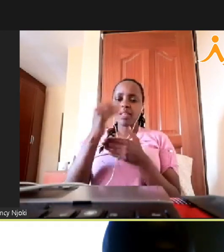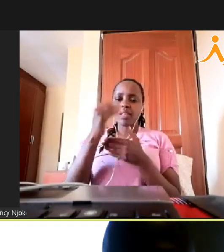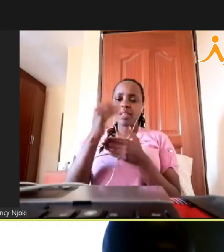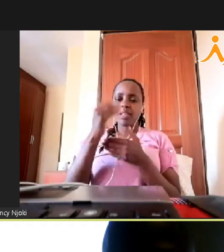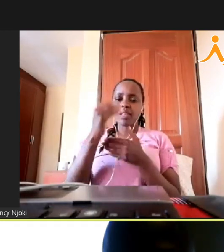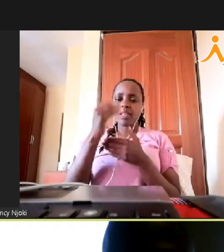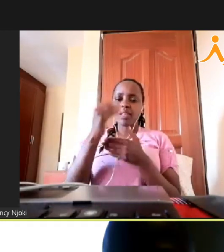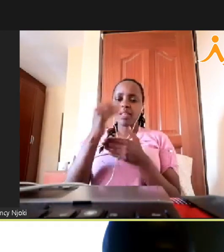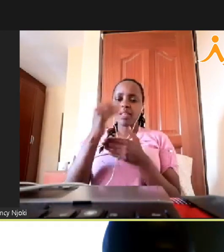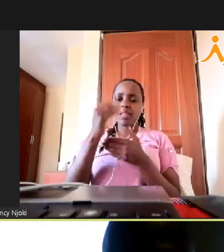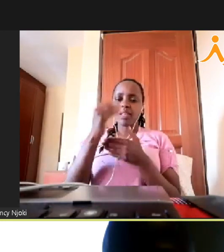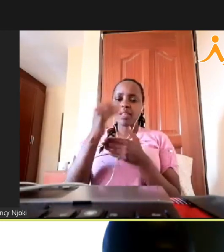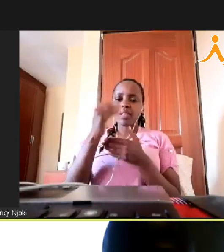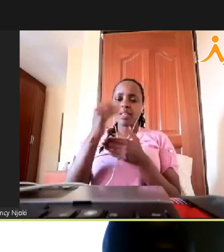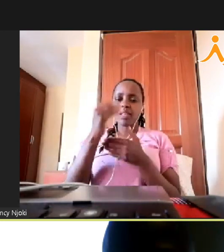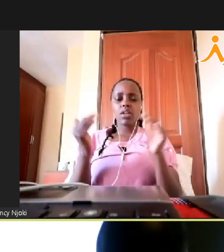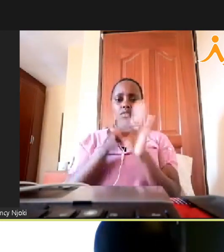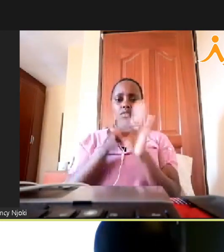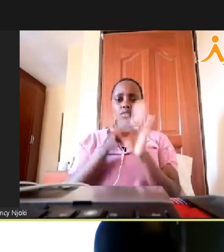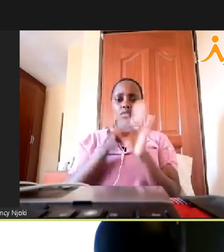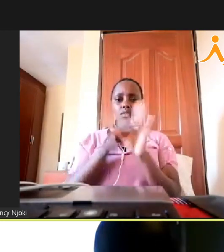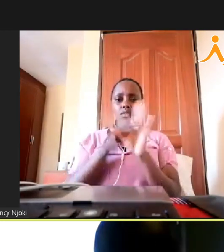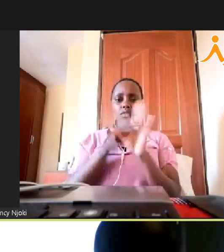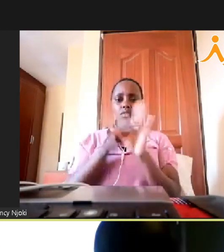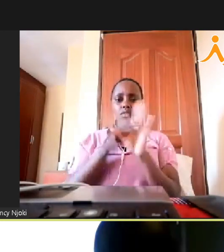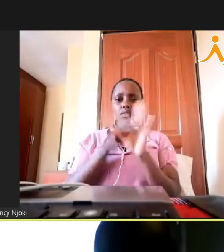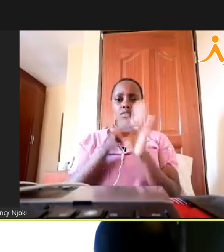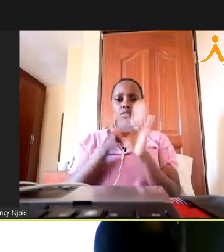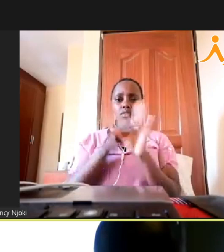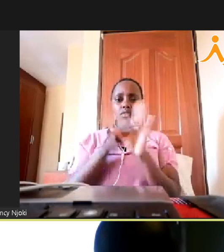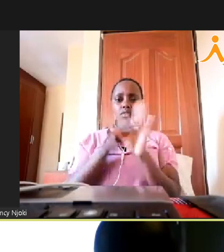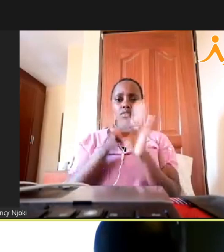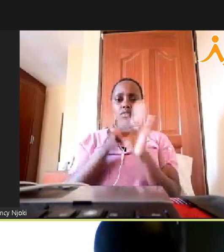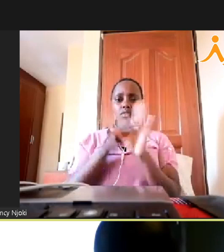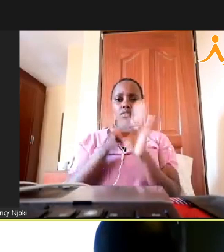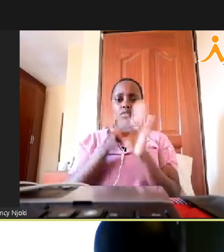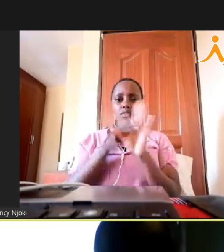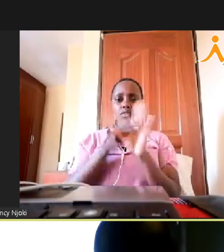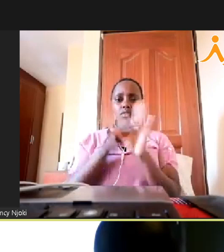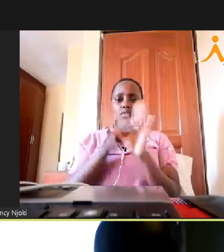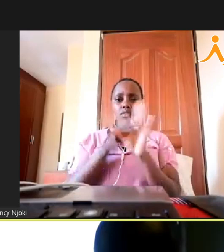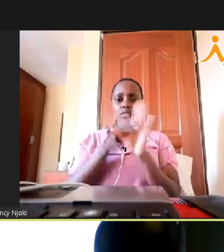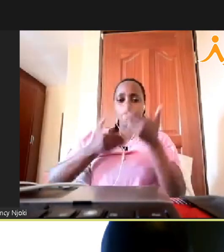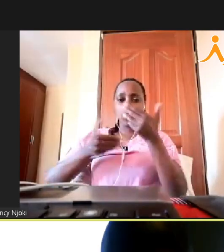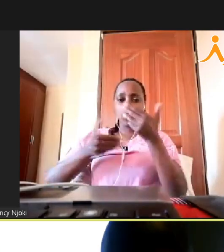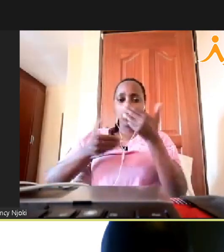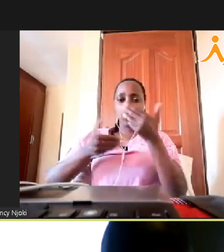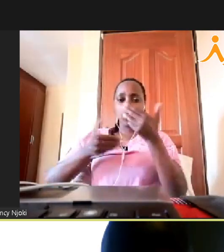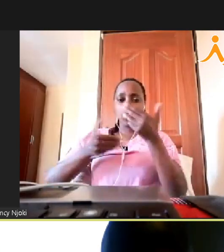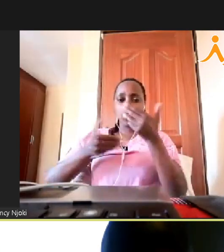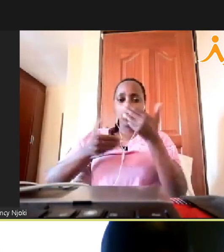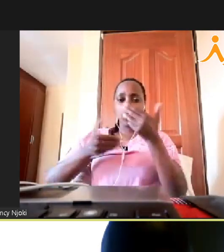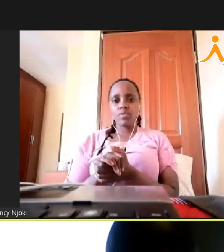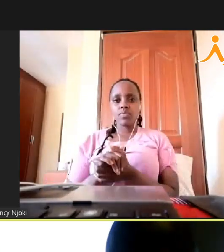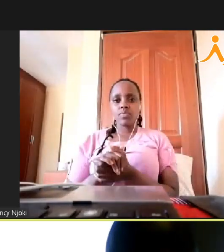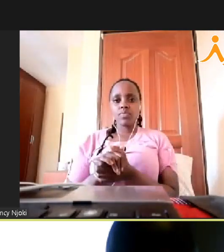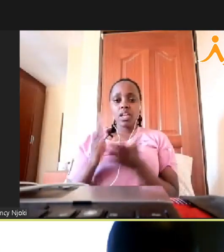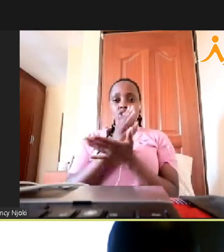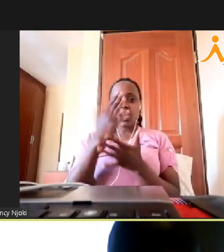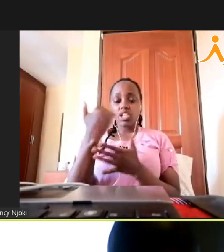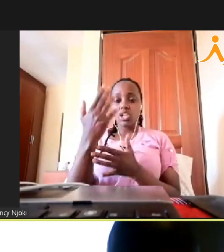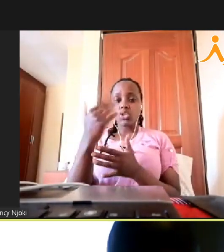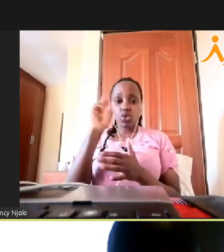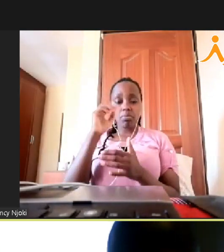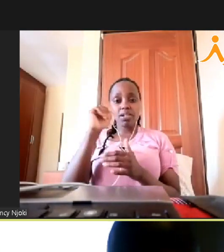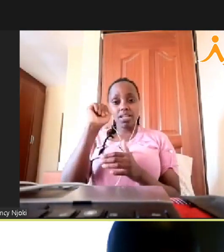Network, we will encourage participants to appreciate such processes and engage more meaningfully. We shared